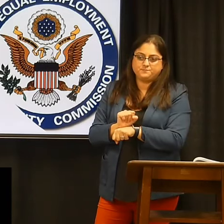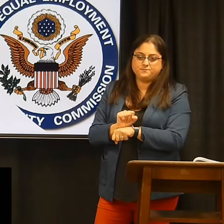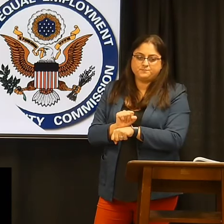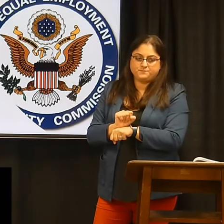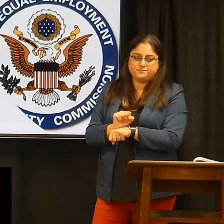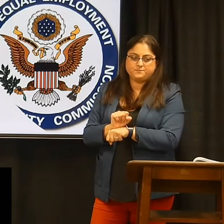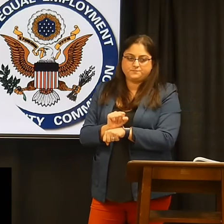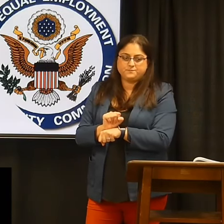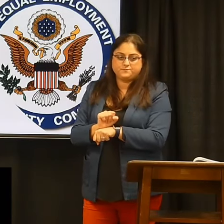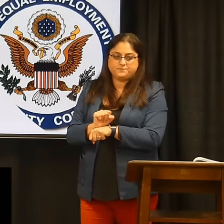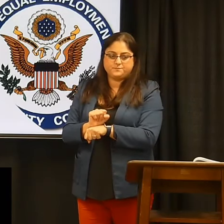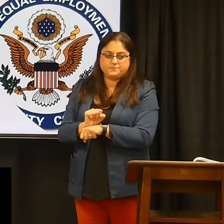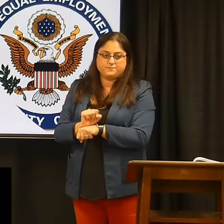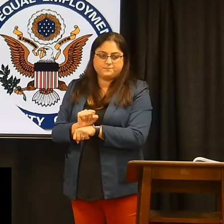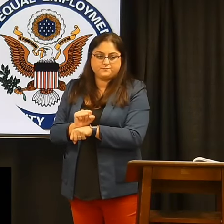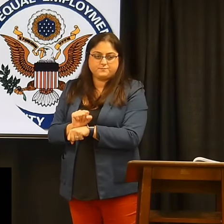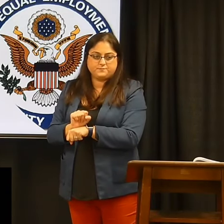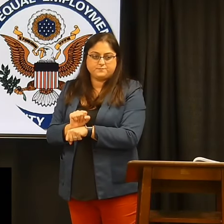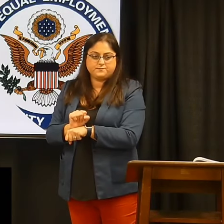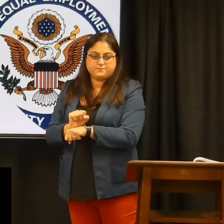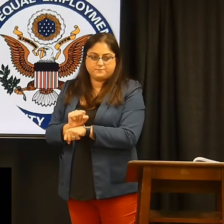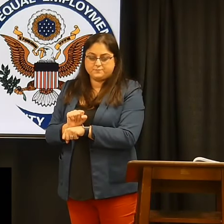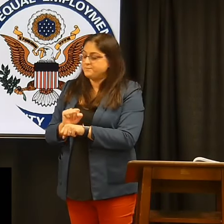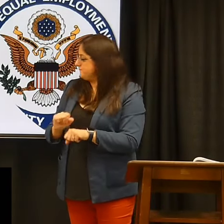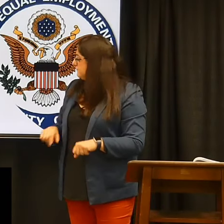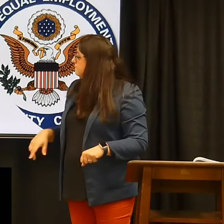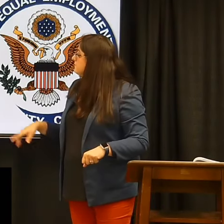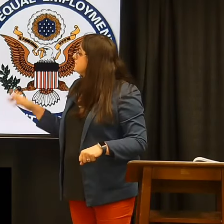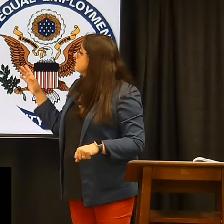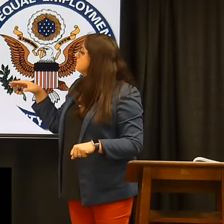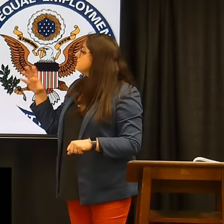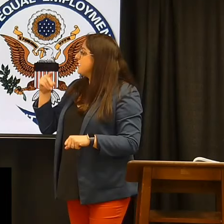the ADA, they have the ability to do the job.